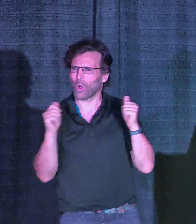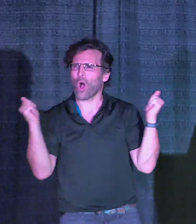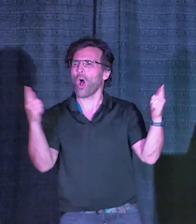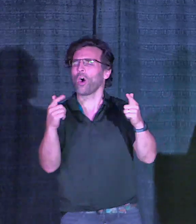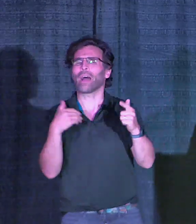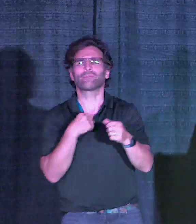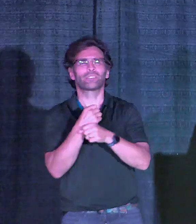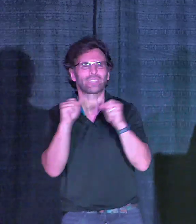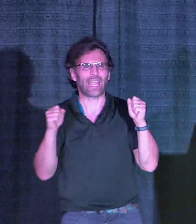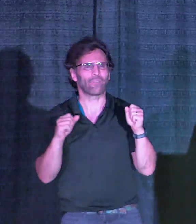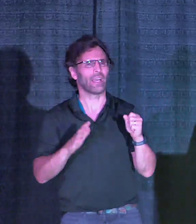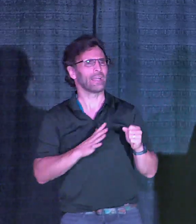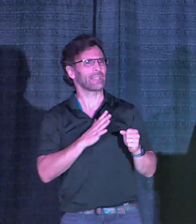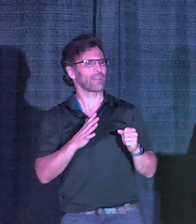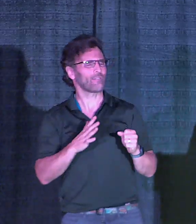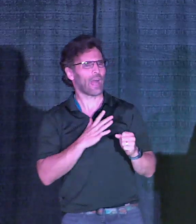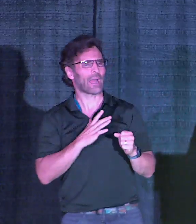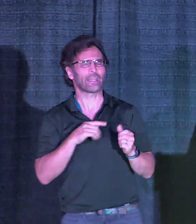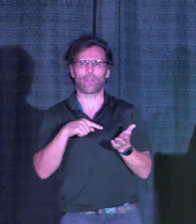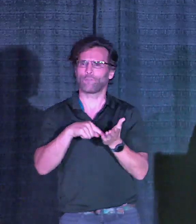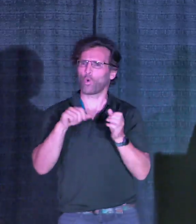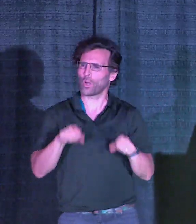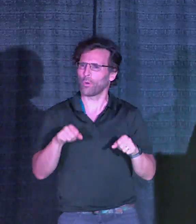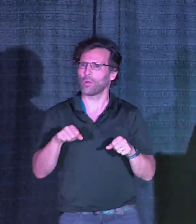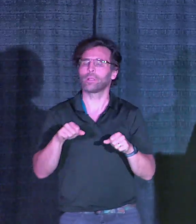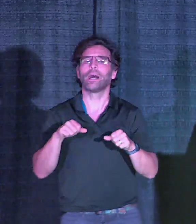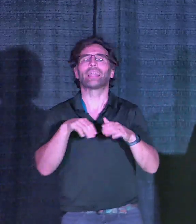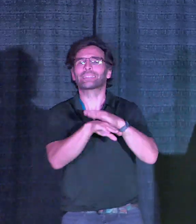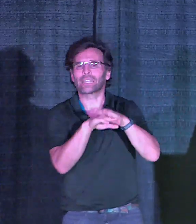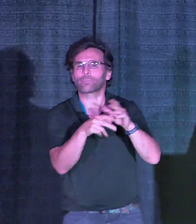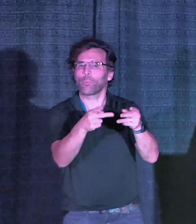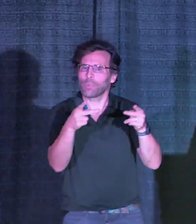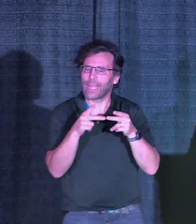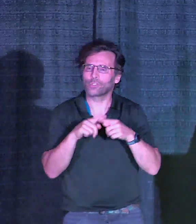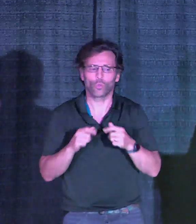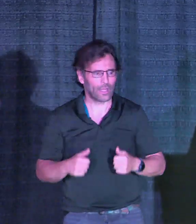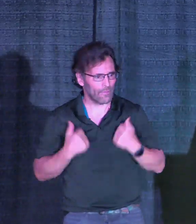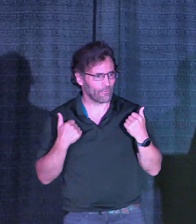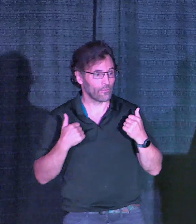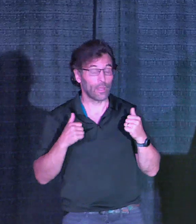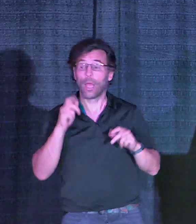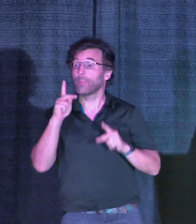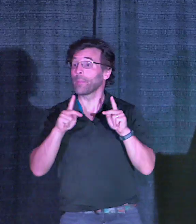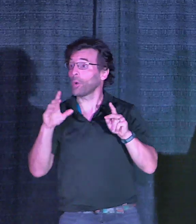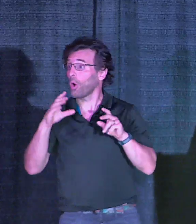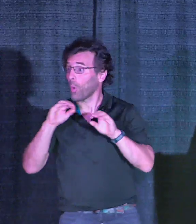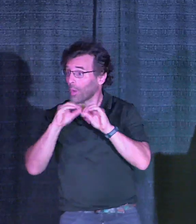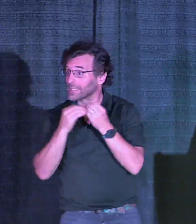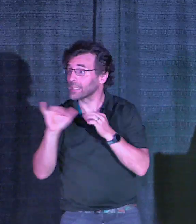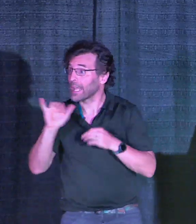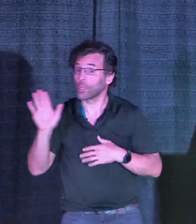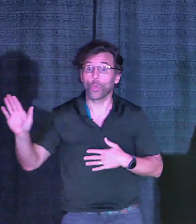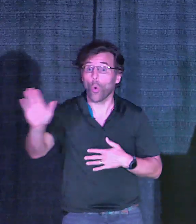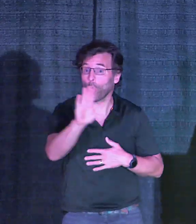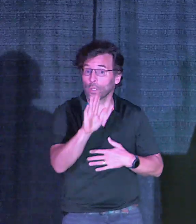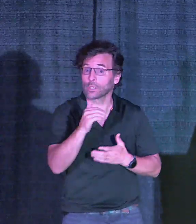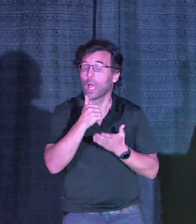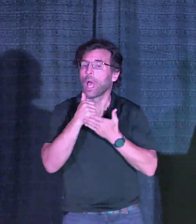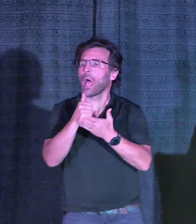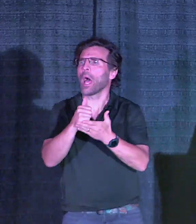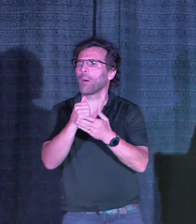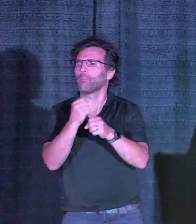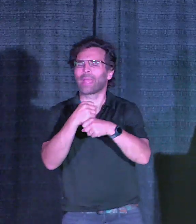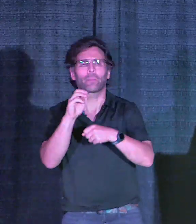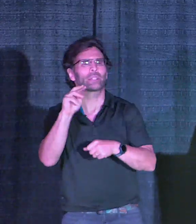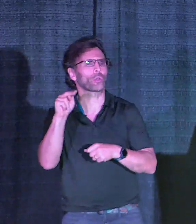an accessible place to live. It's people and organizations like yours that help make Minnesota the best